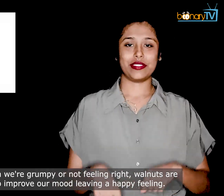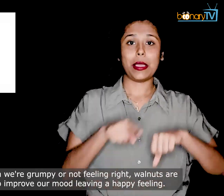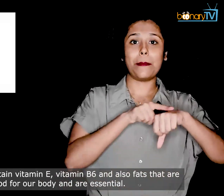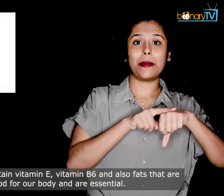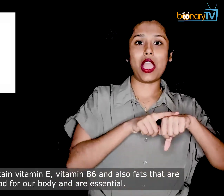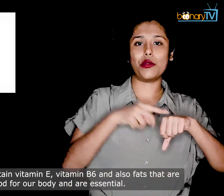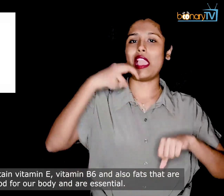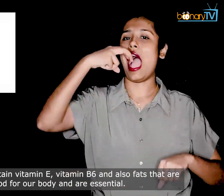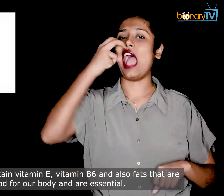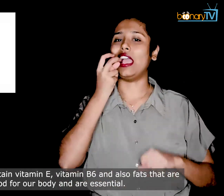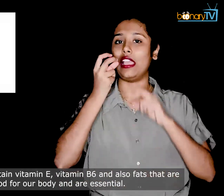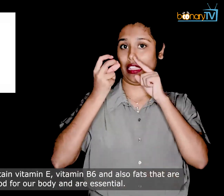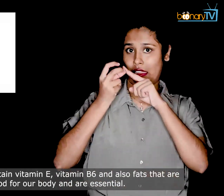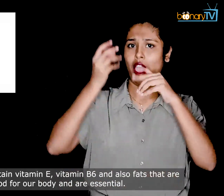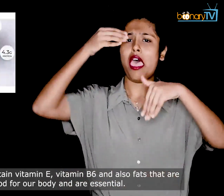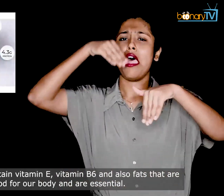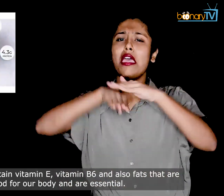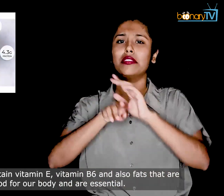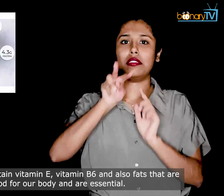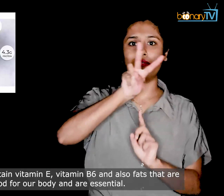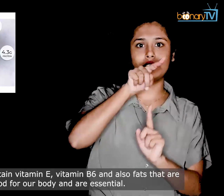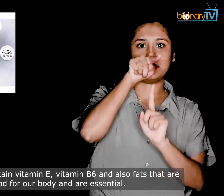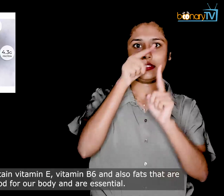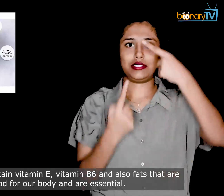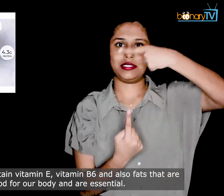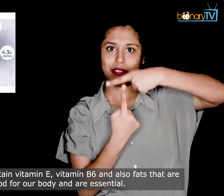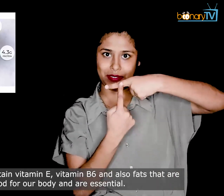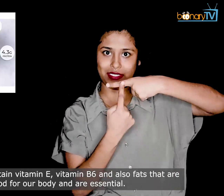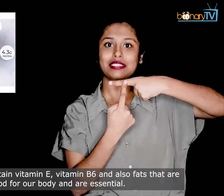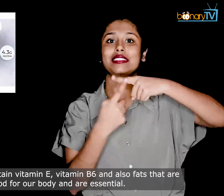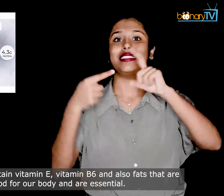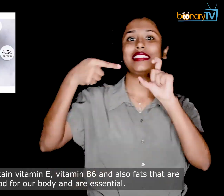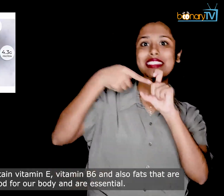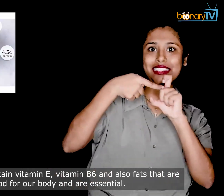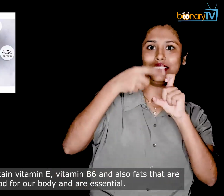walnuts also contain vitamin e